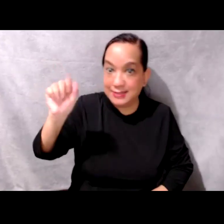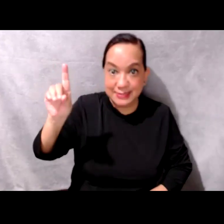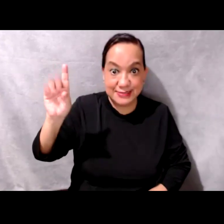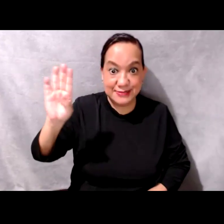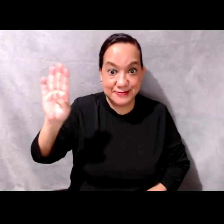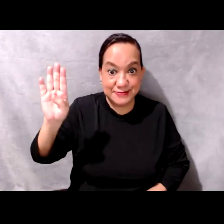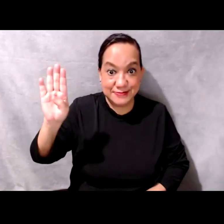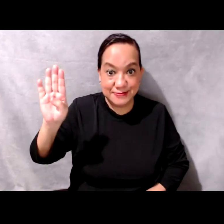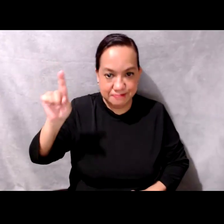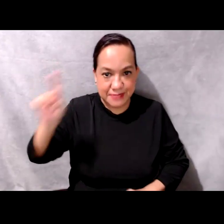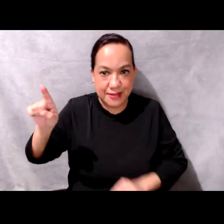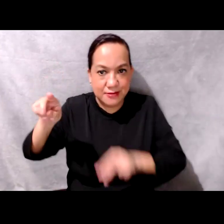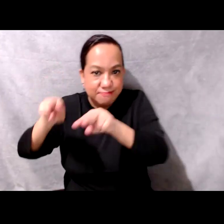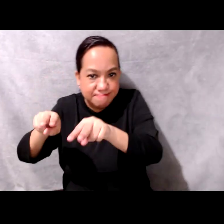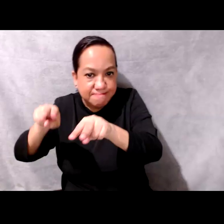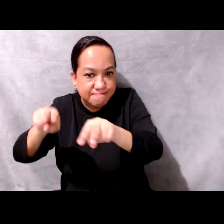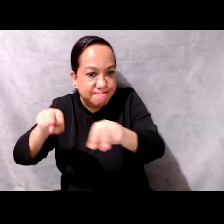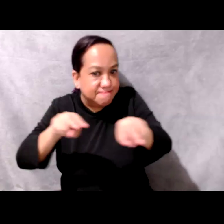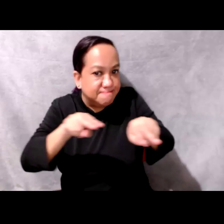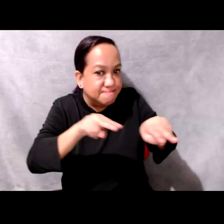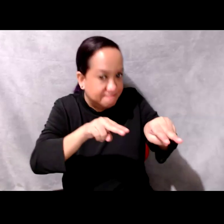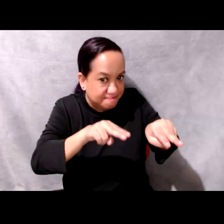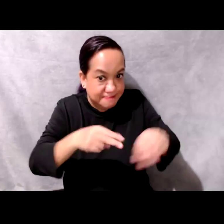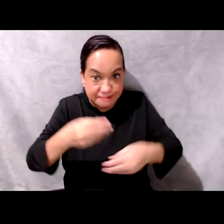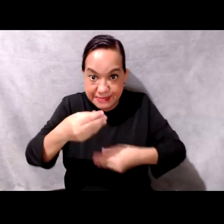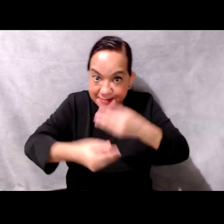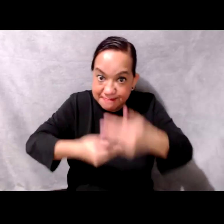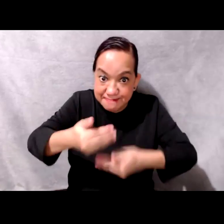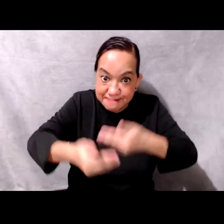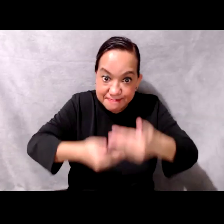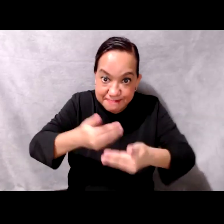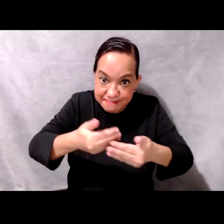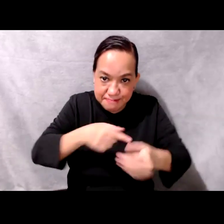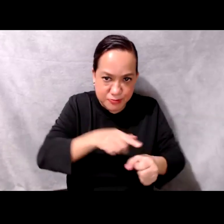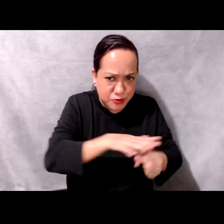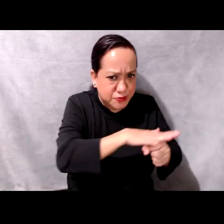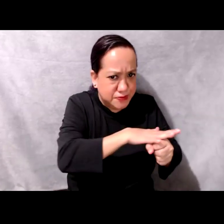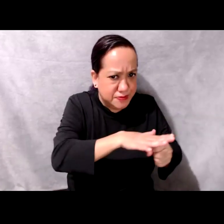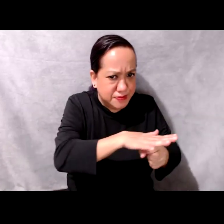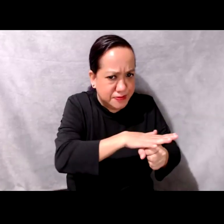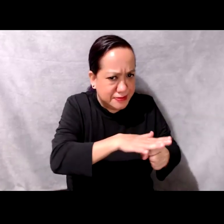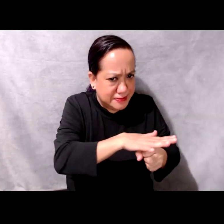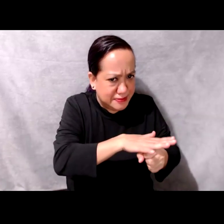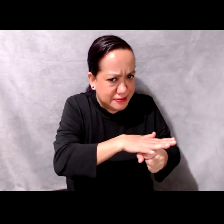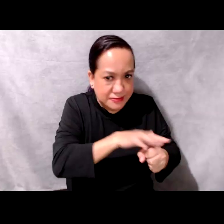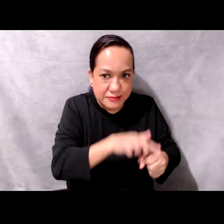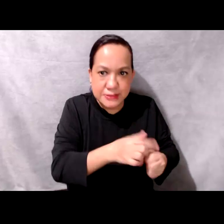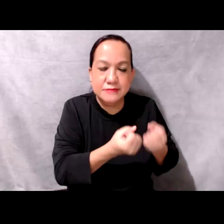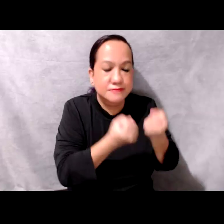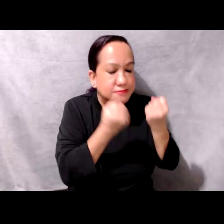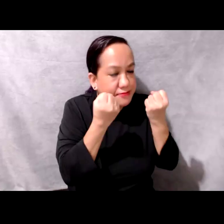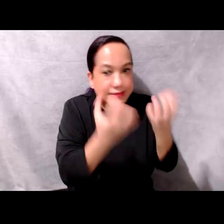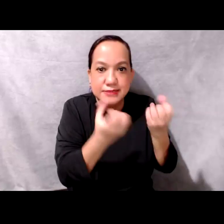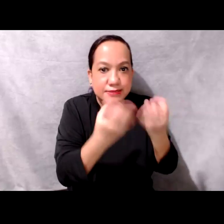as well, not just at the larger level, because there's a lot of violations actually happening even at the local